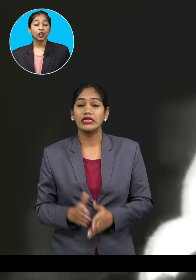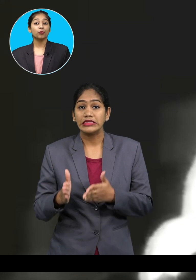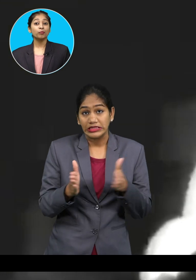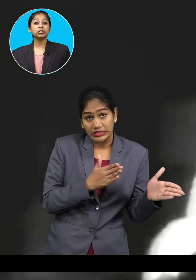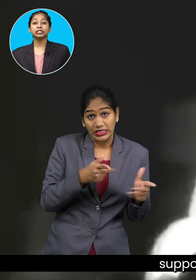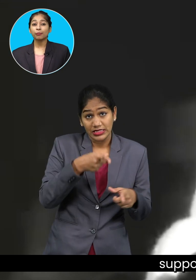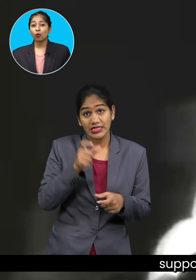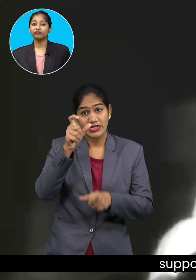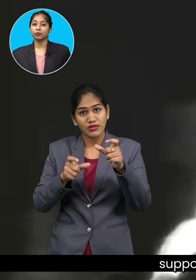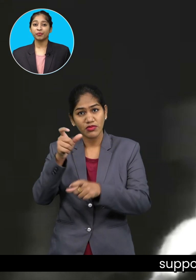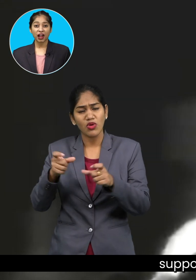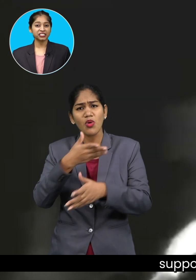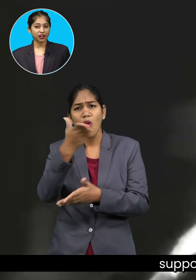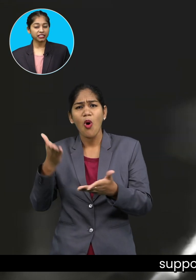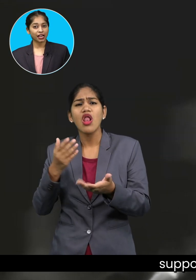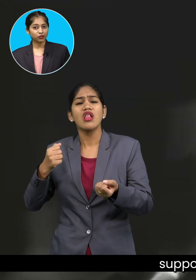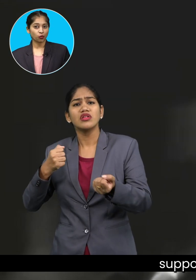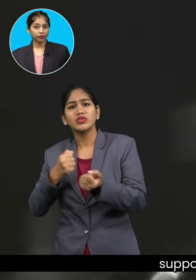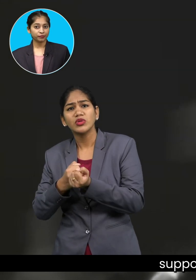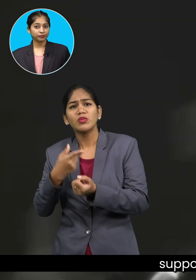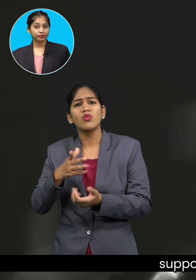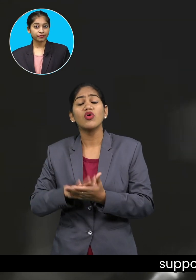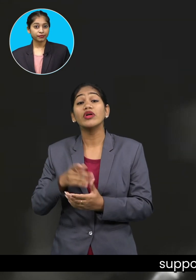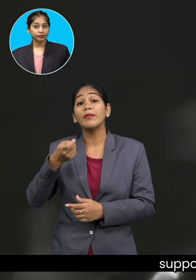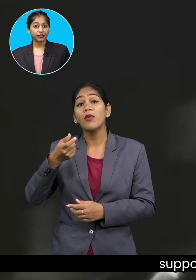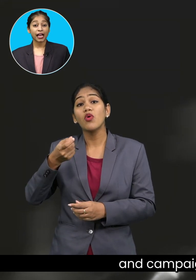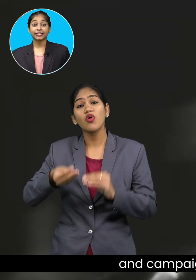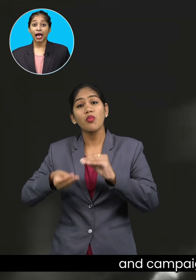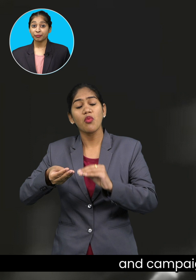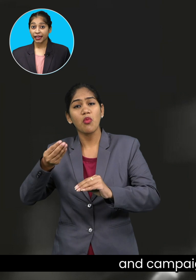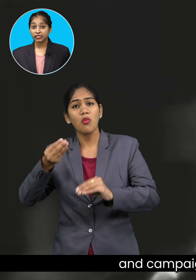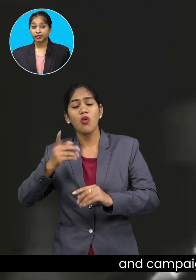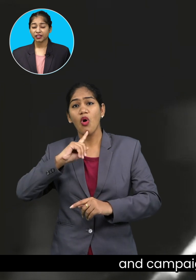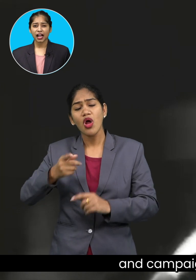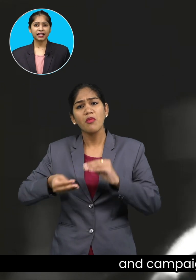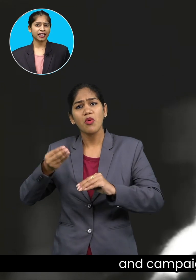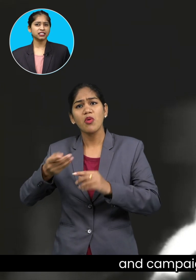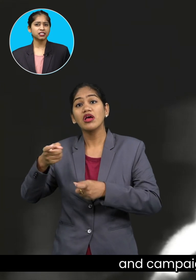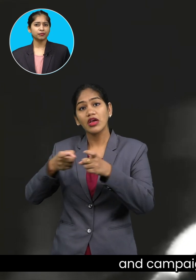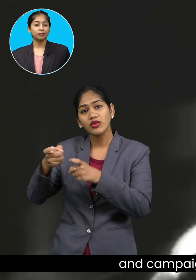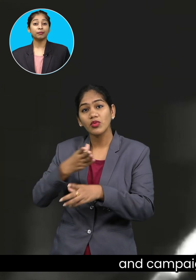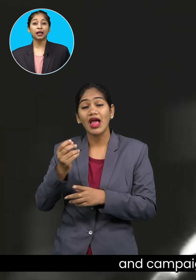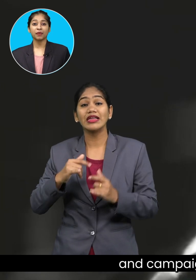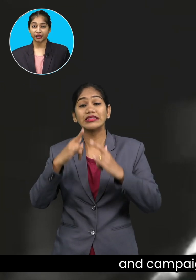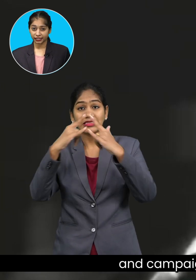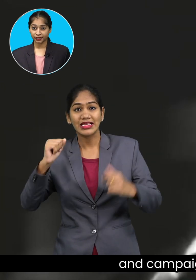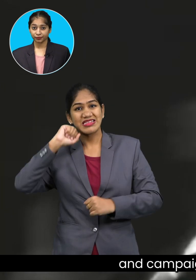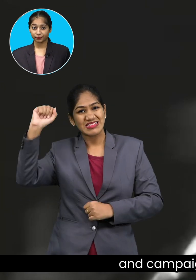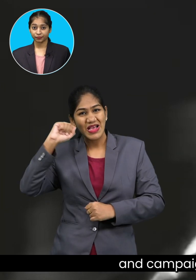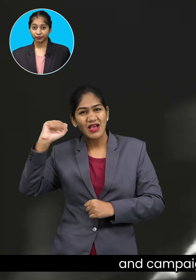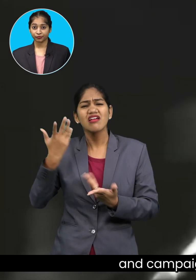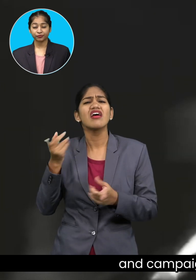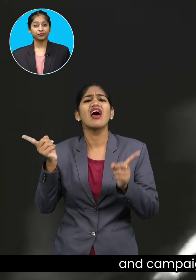Despite popular support for price rise control and campaigns against black